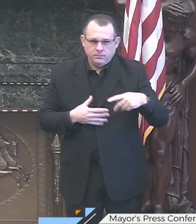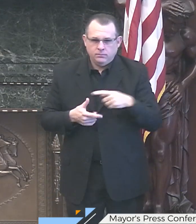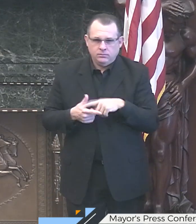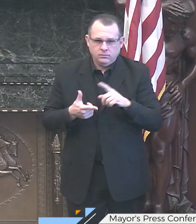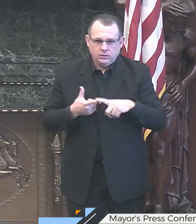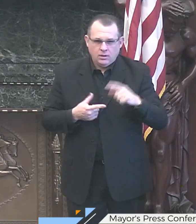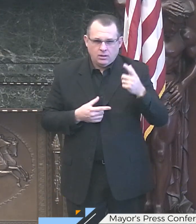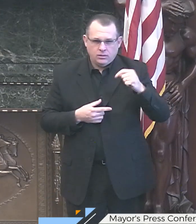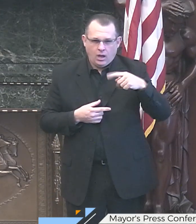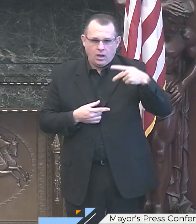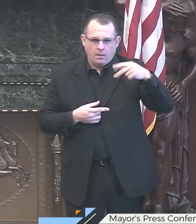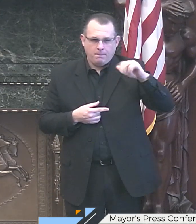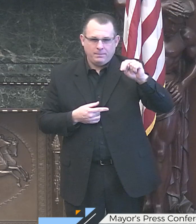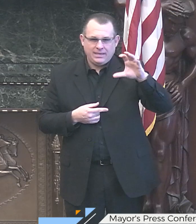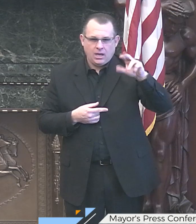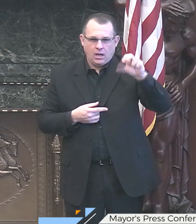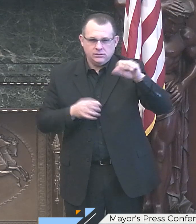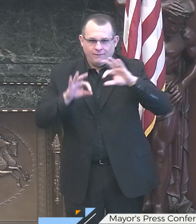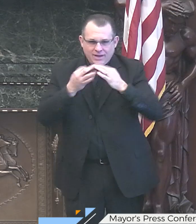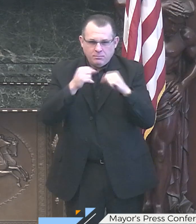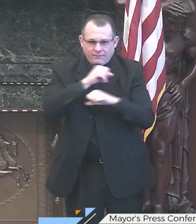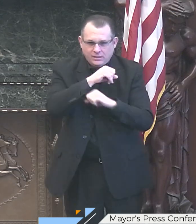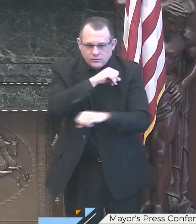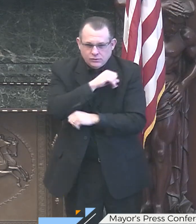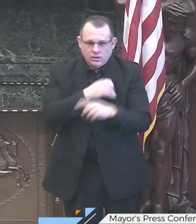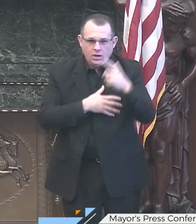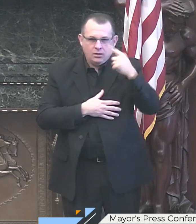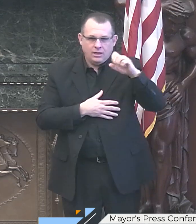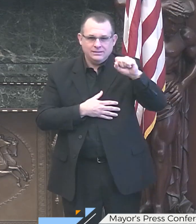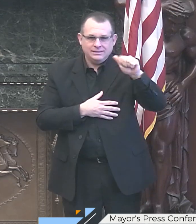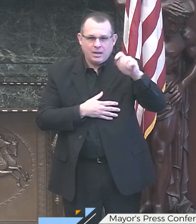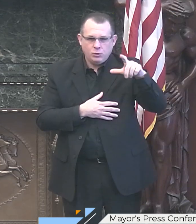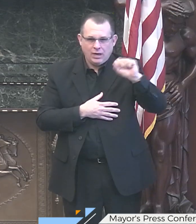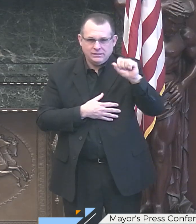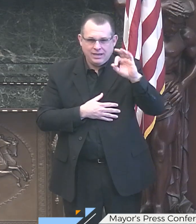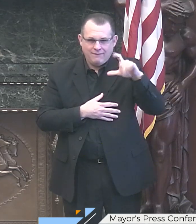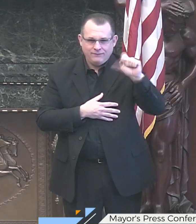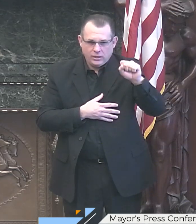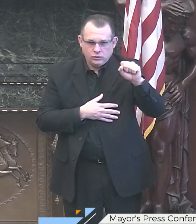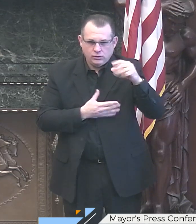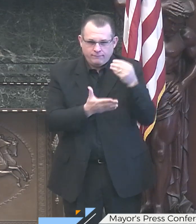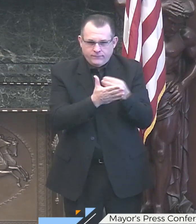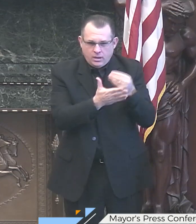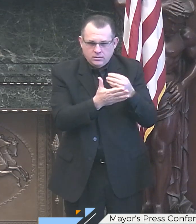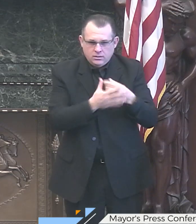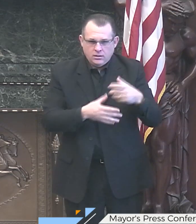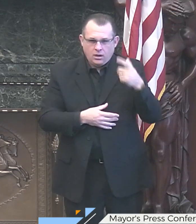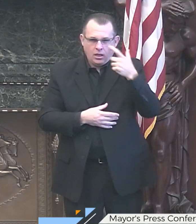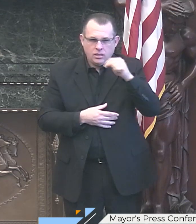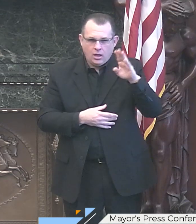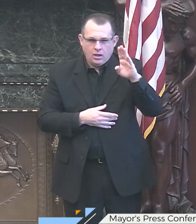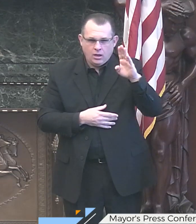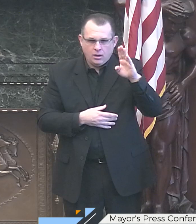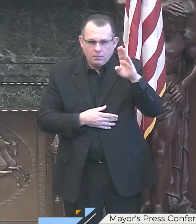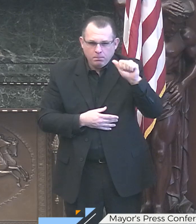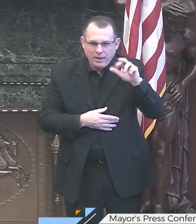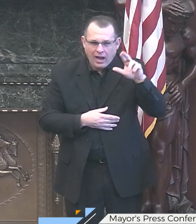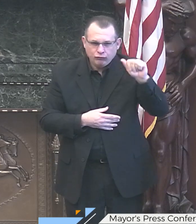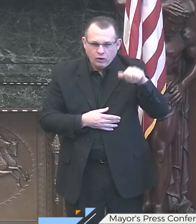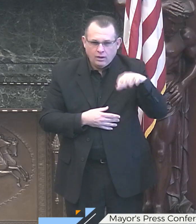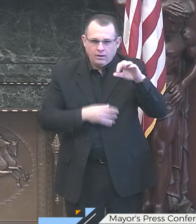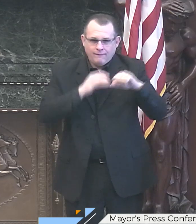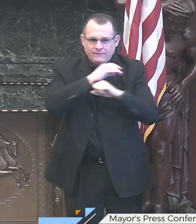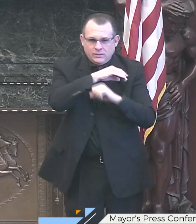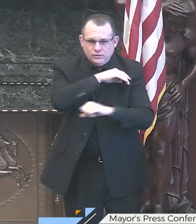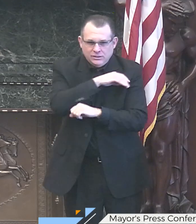Foundation. These generous contributions from individuals, families, and organizations truly demonstrate the spirit and